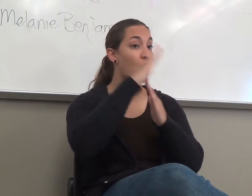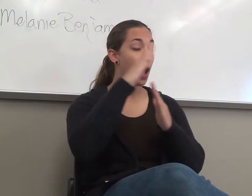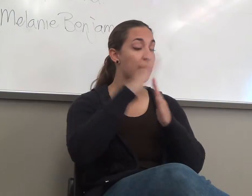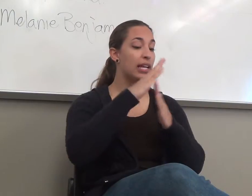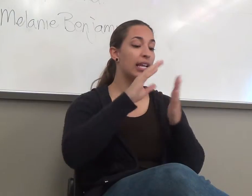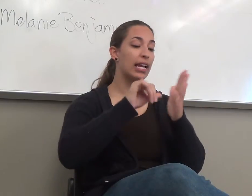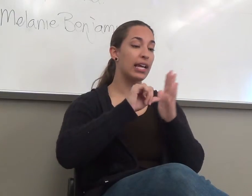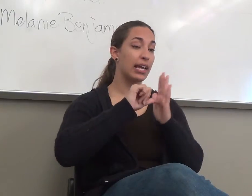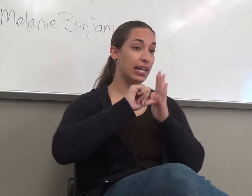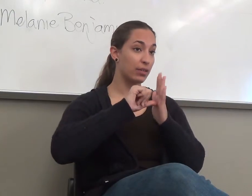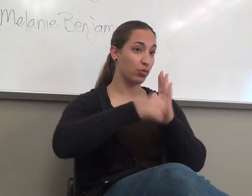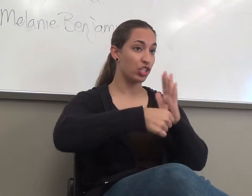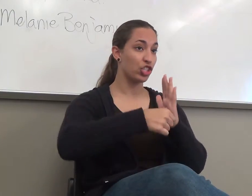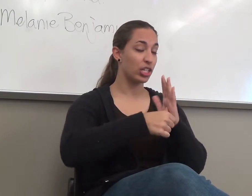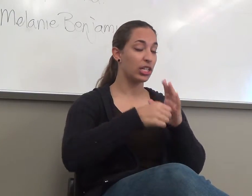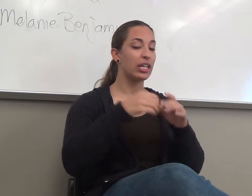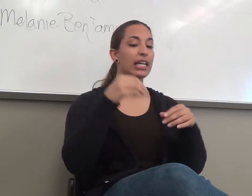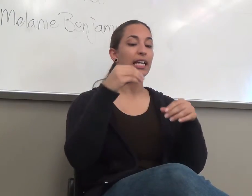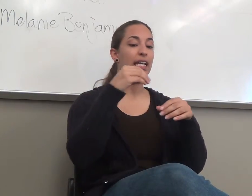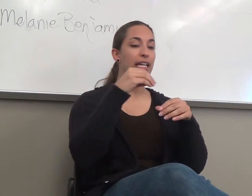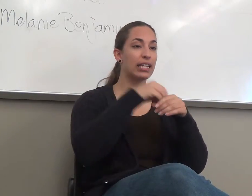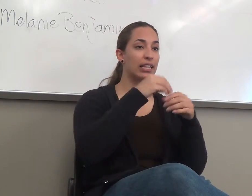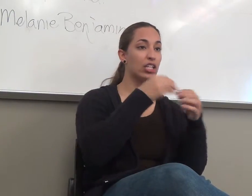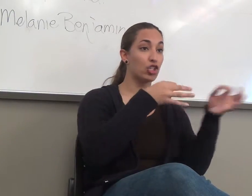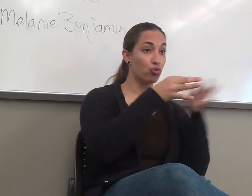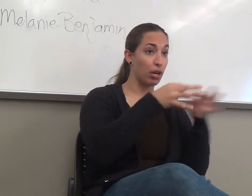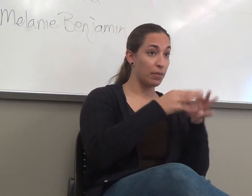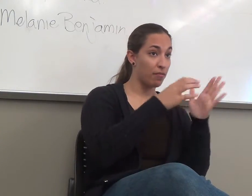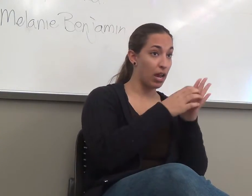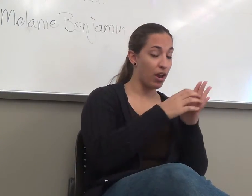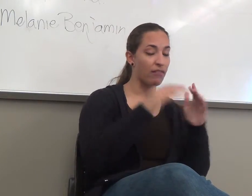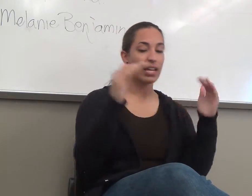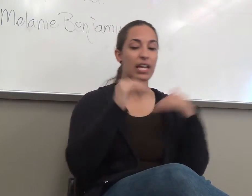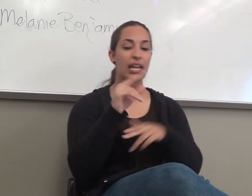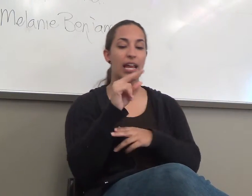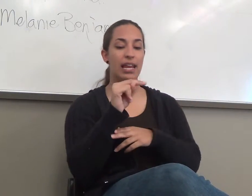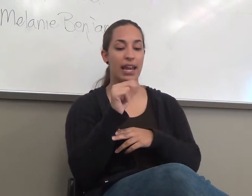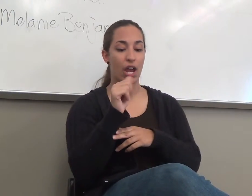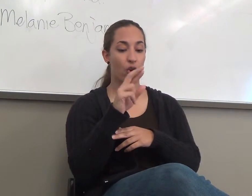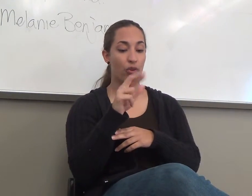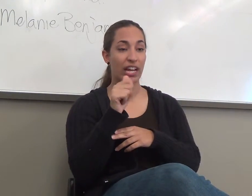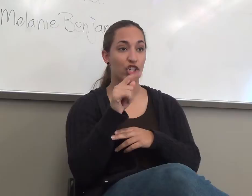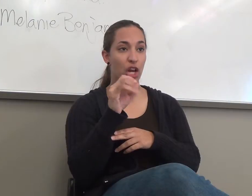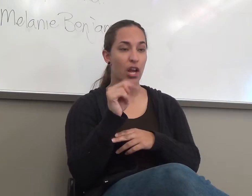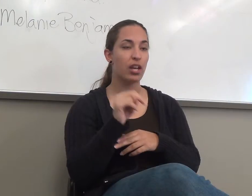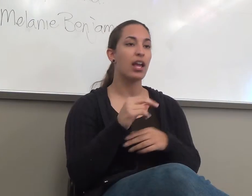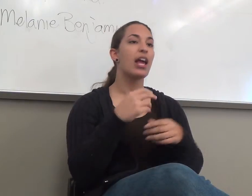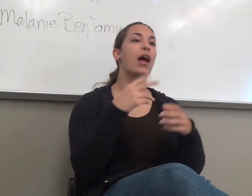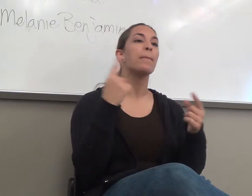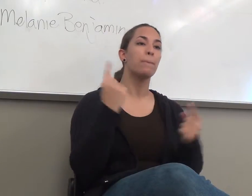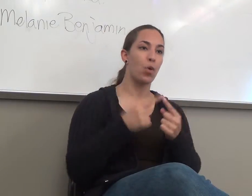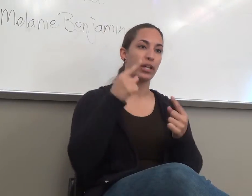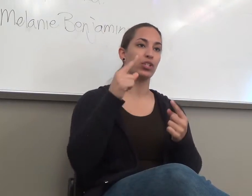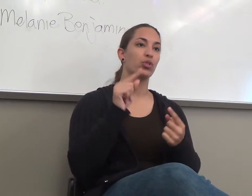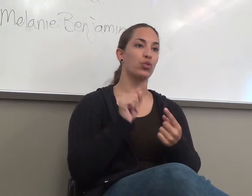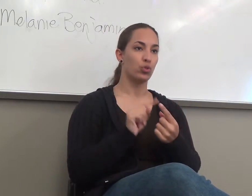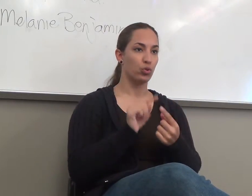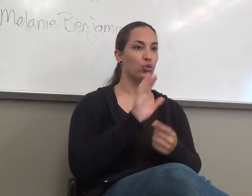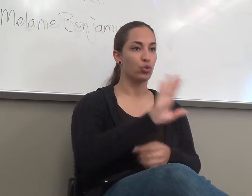paragraph. In narration, they want a point to your story. So your topic sentence can't just